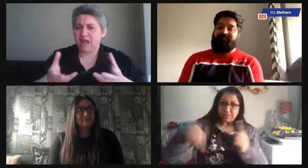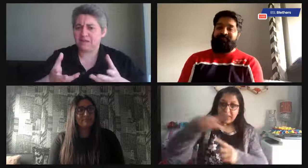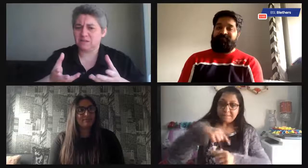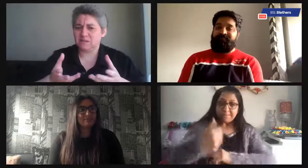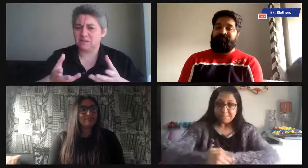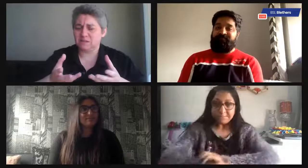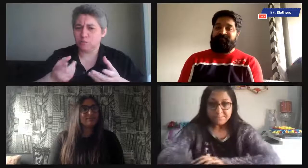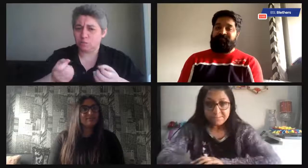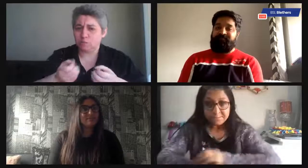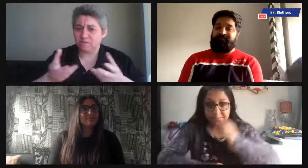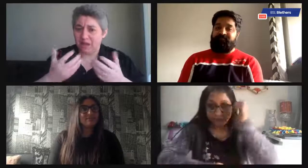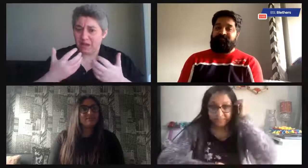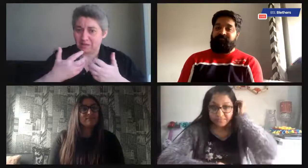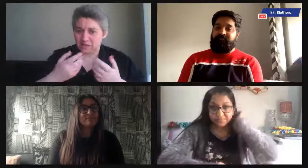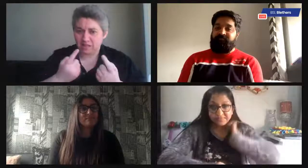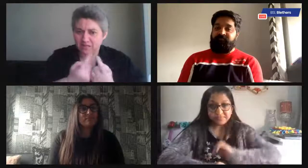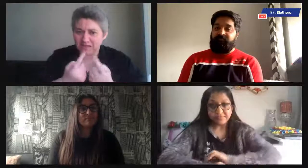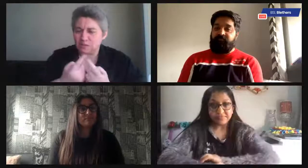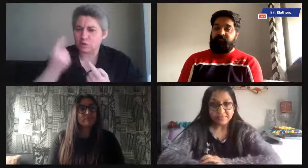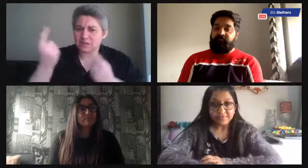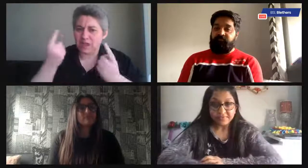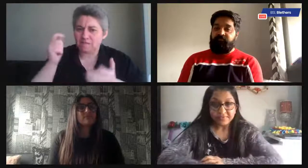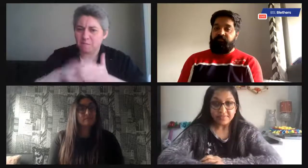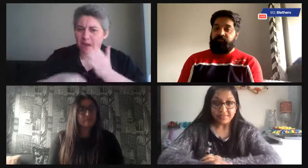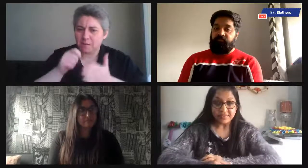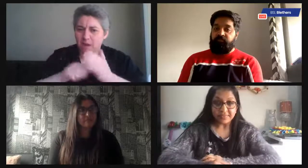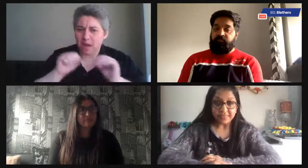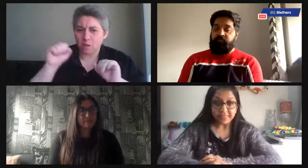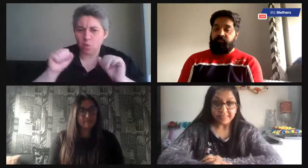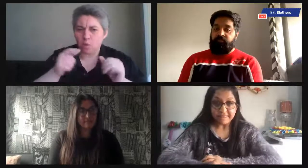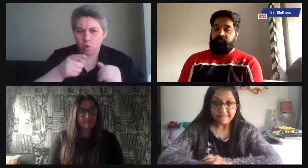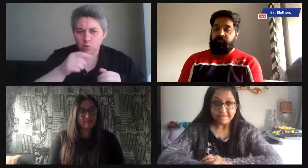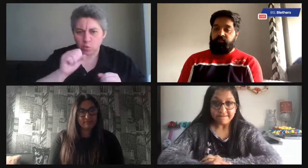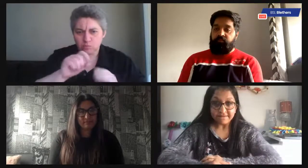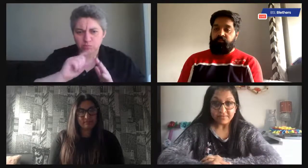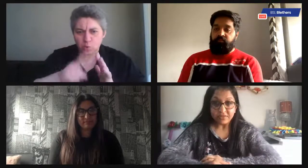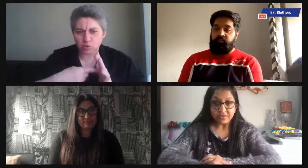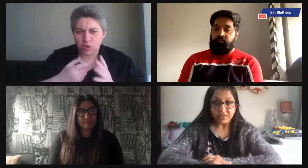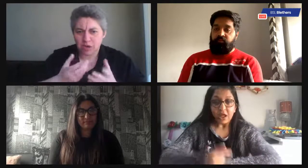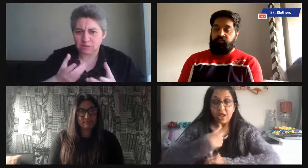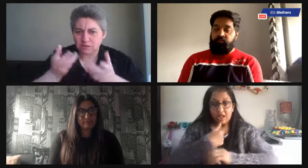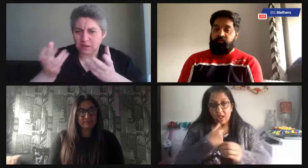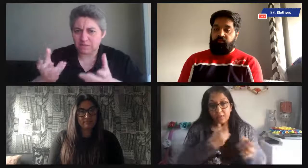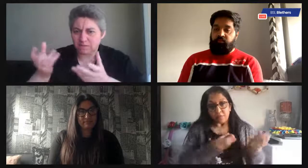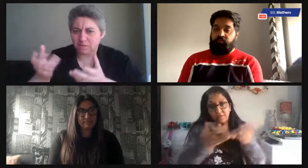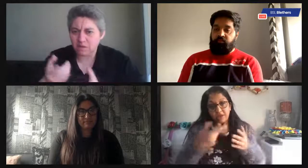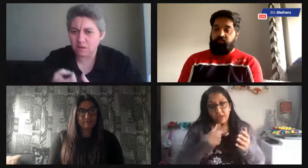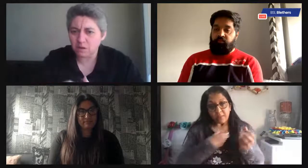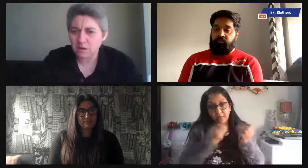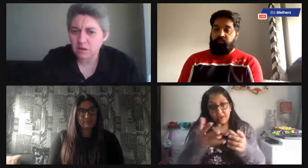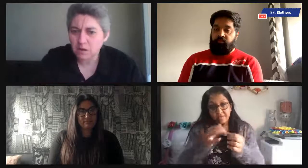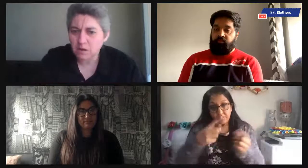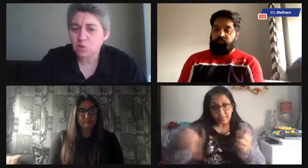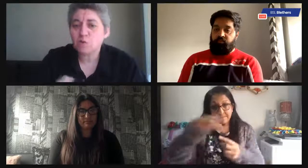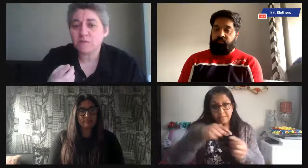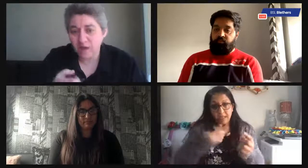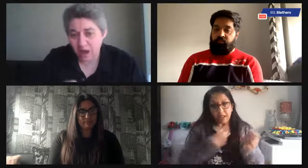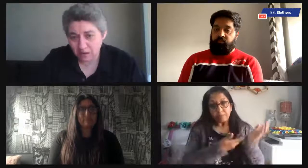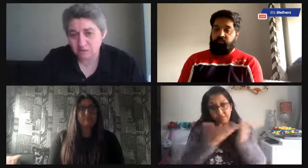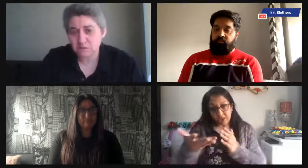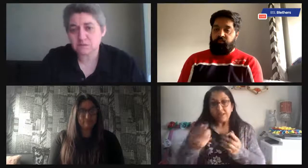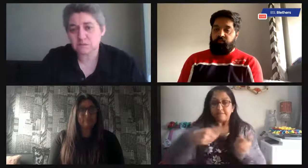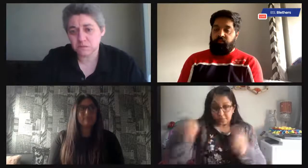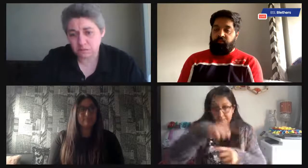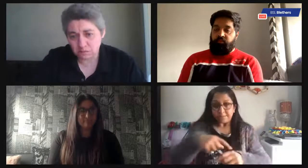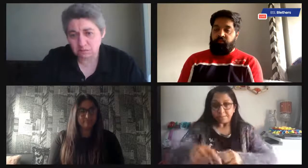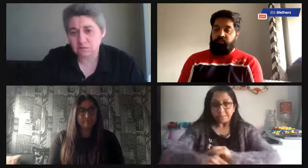are very encouraged. It's good for their mental health just to do something and interact. So what happens does your project provide